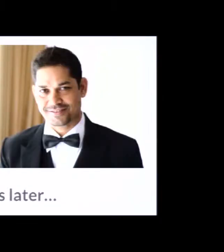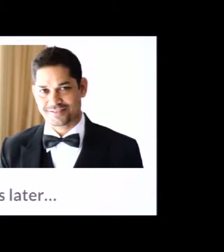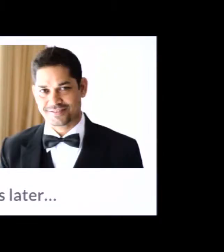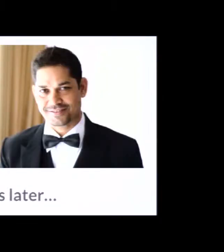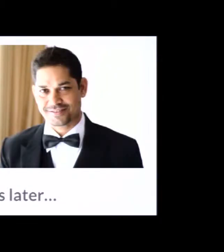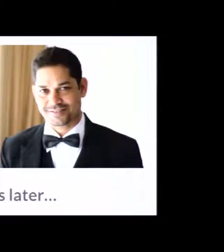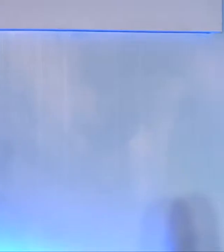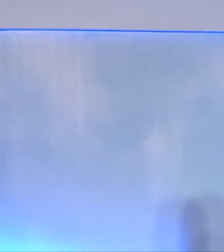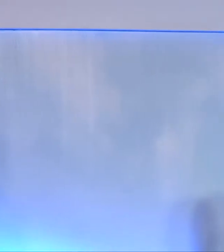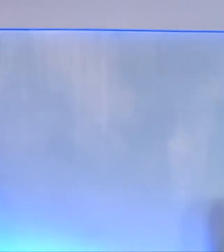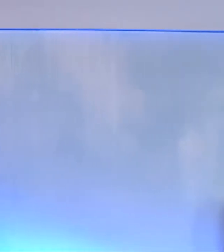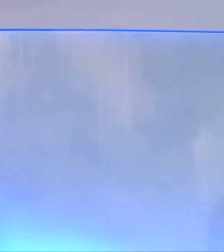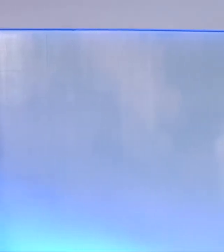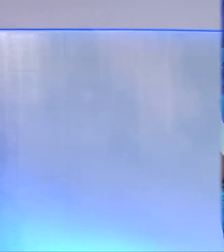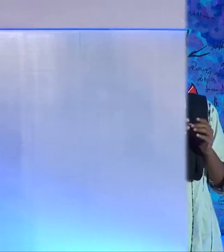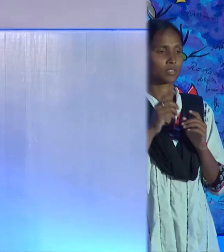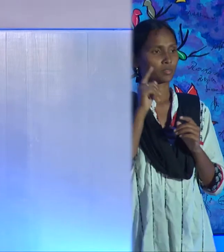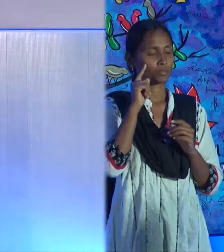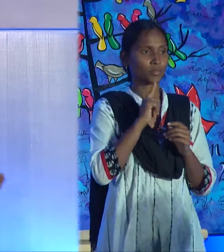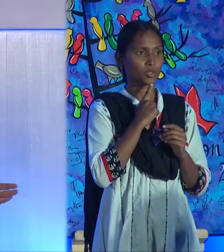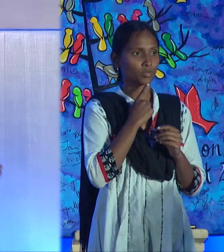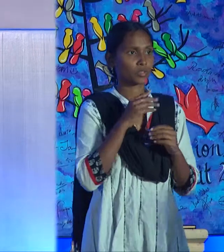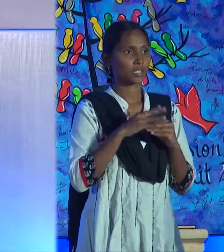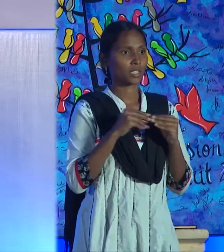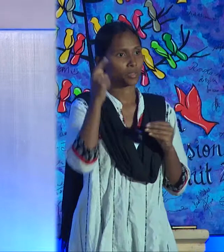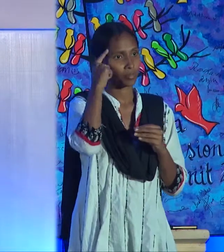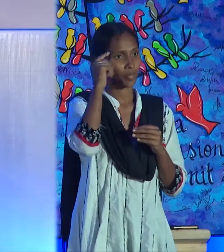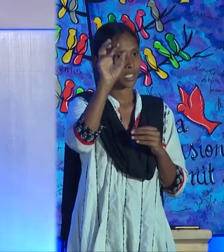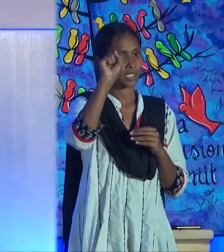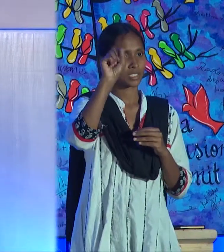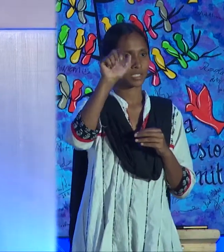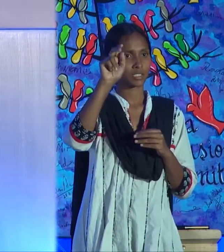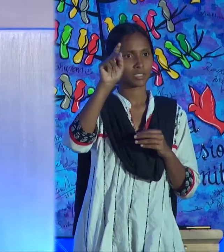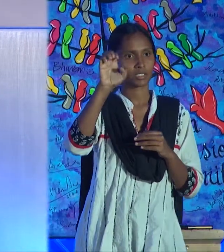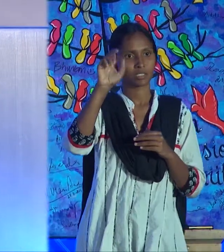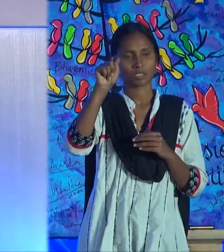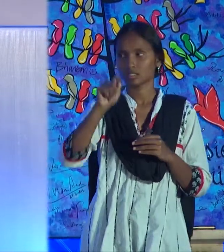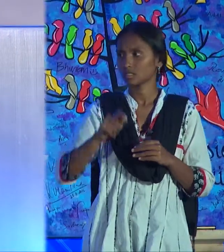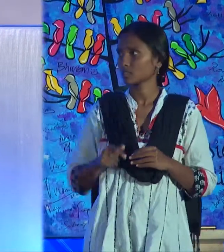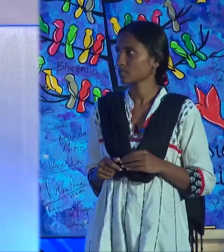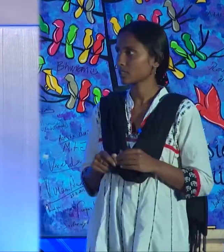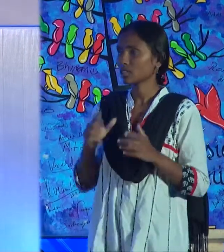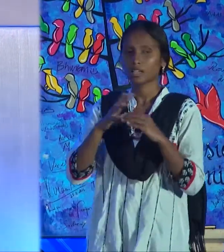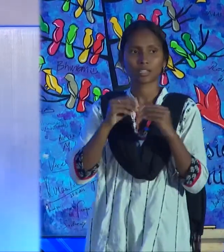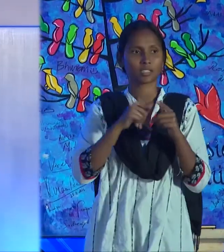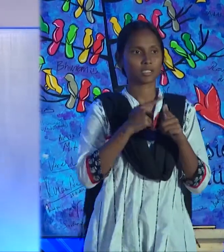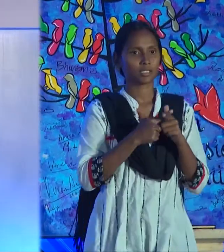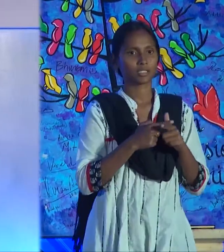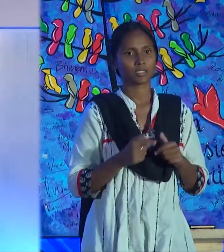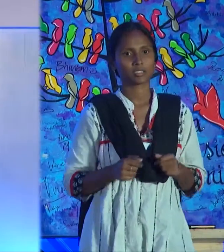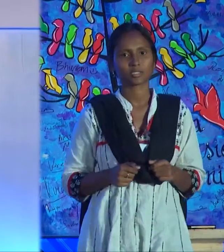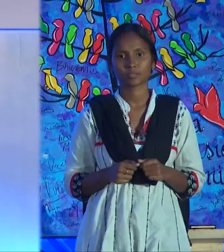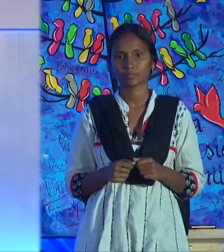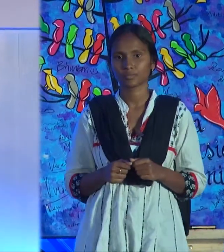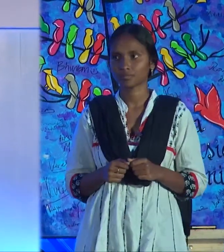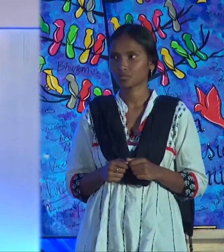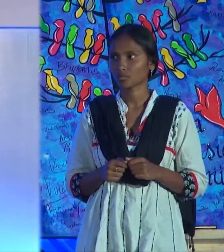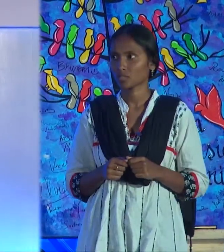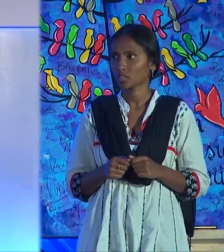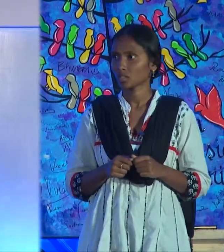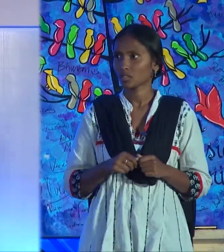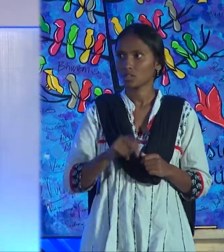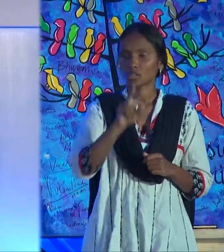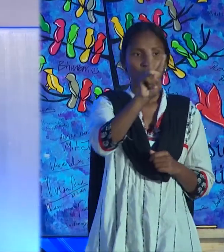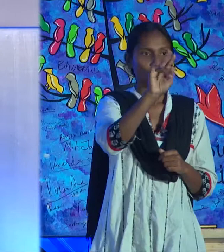It's sheer dedication and mindset, and that is what they went ahead and displayed. And then, on the